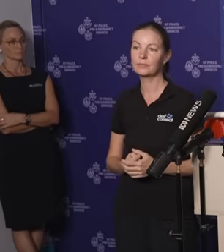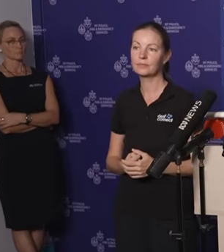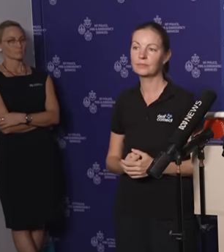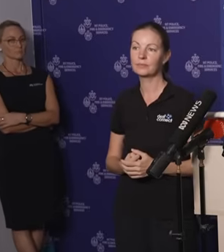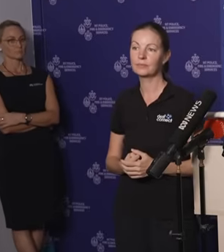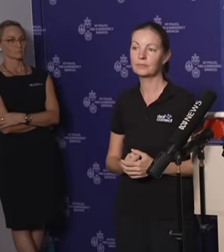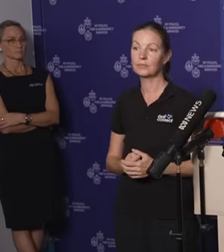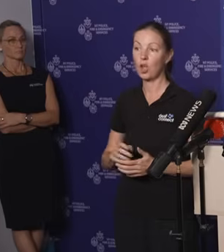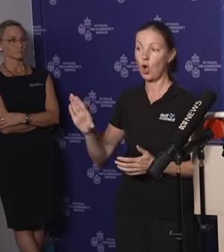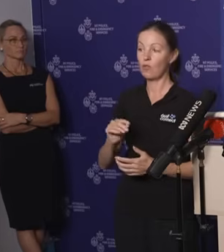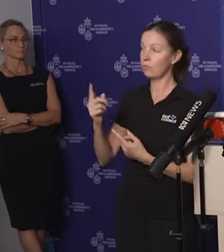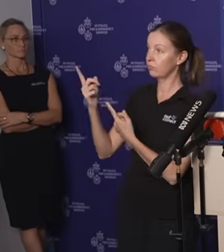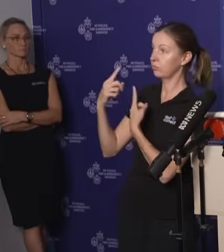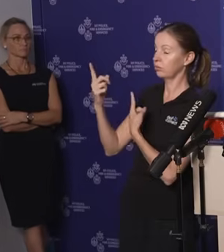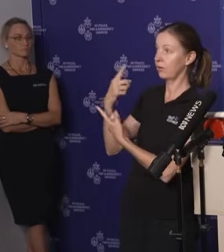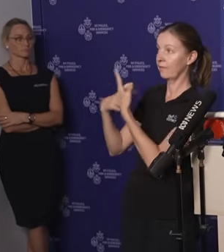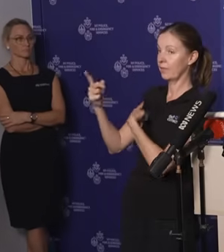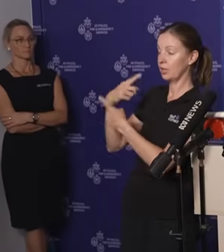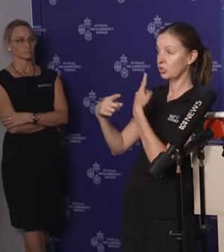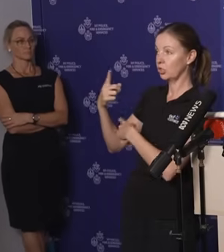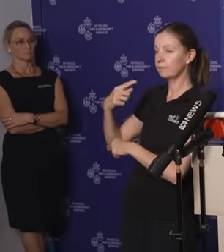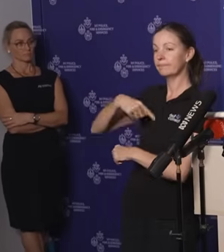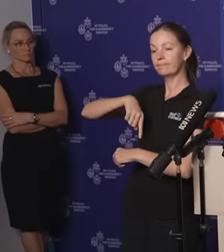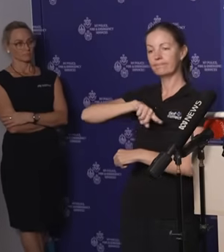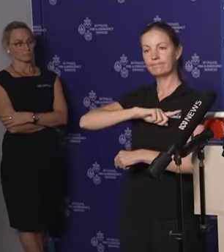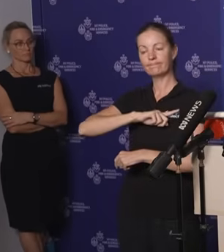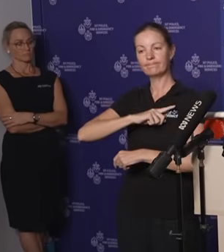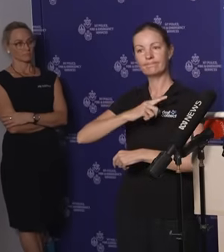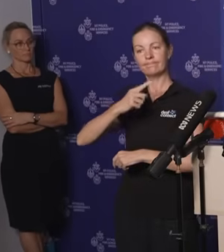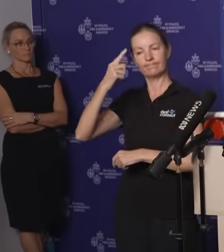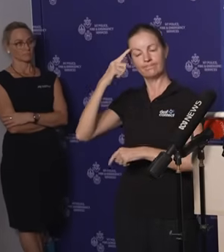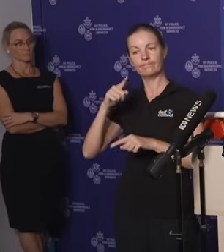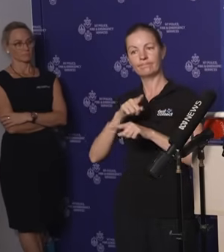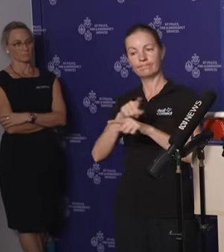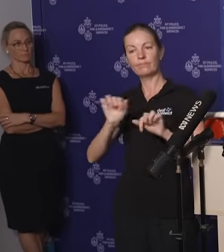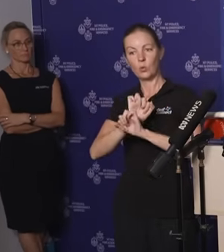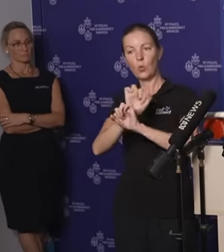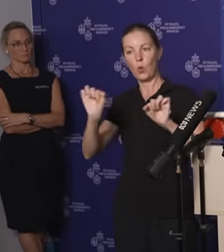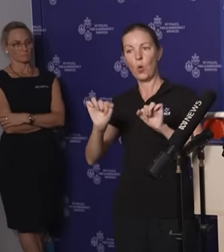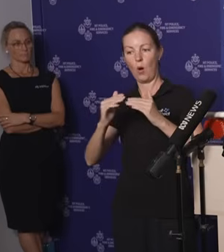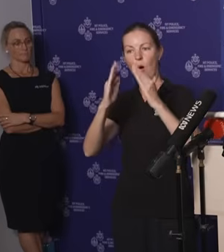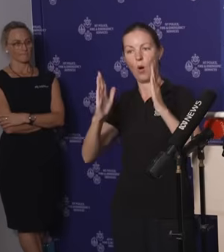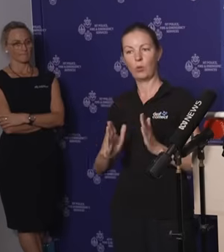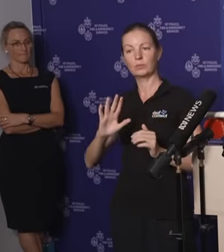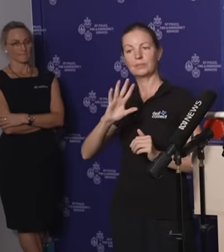Based on the information we have, we are comfortable that your homes are able to withstand the